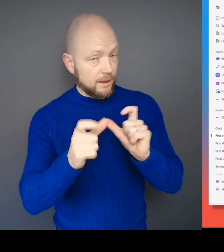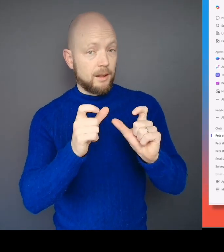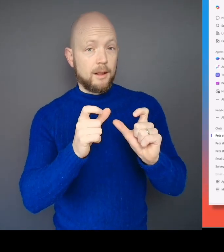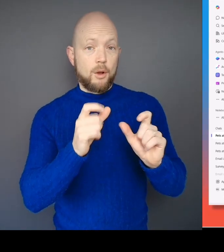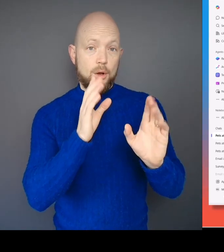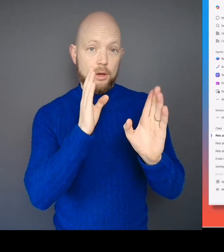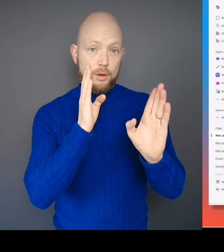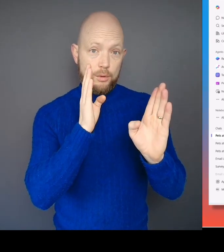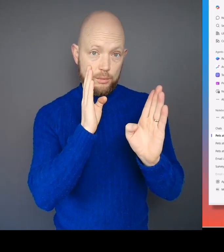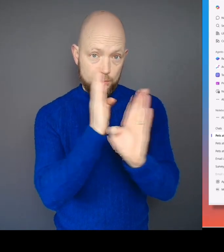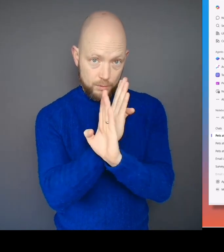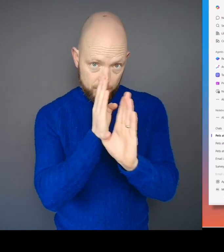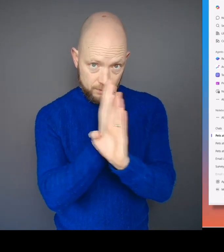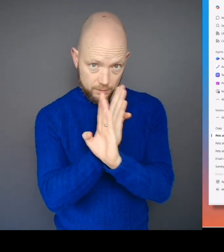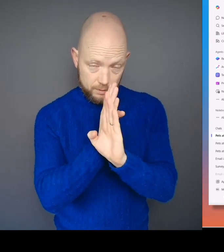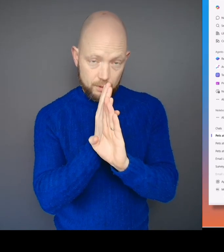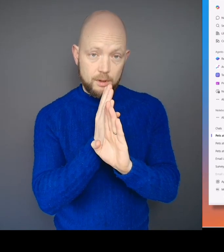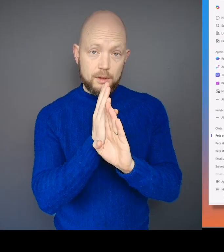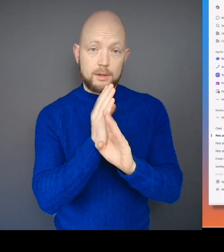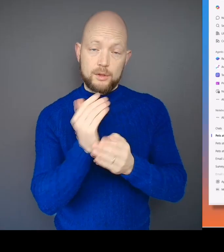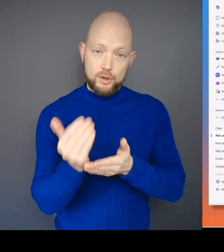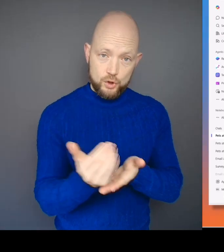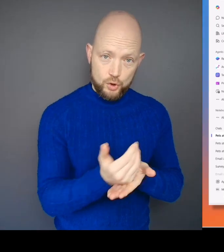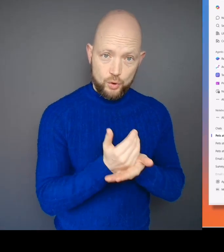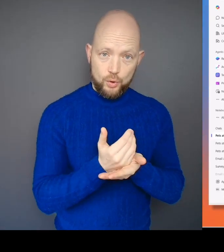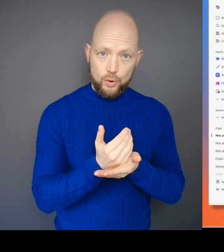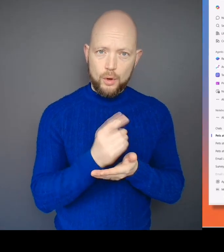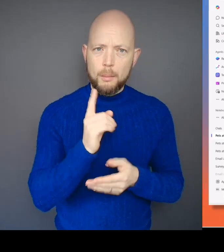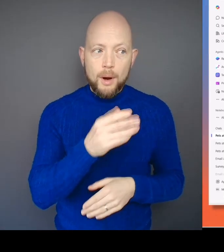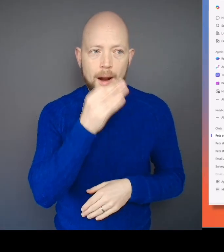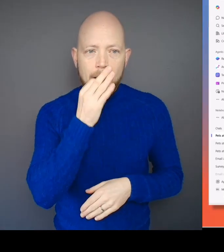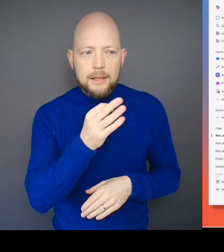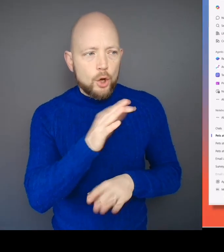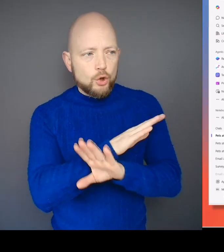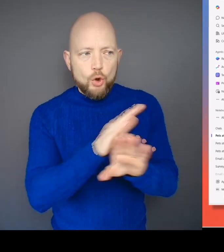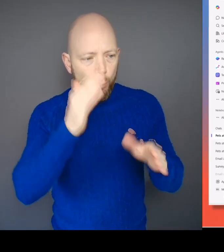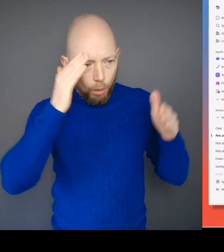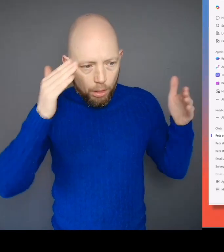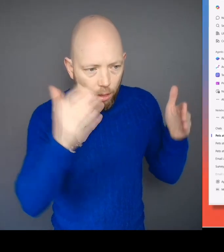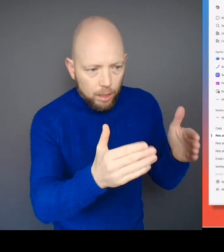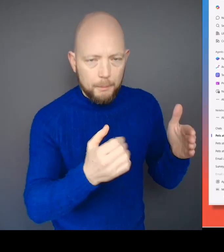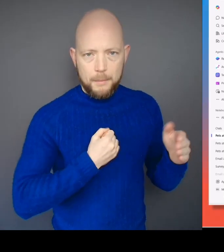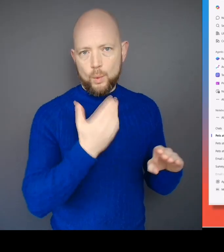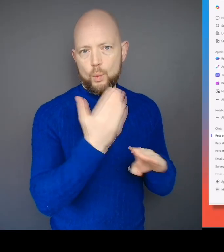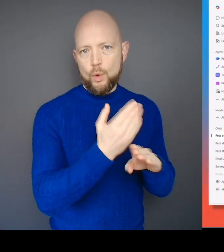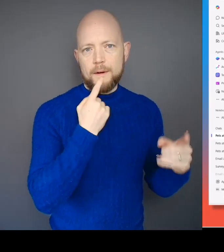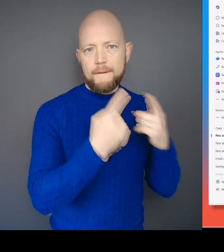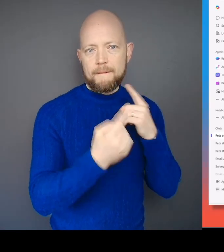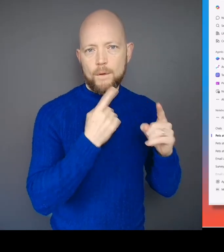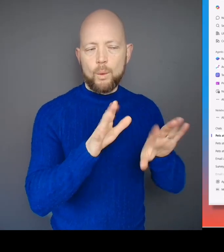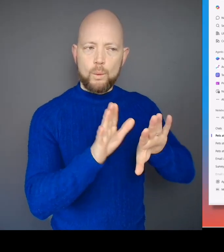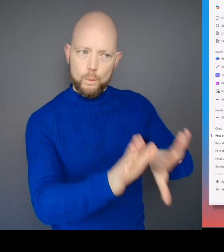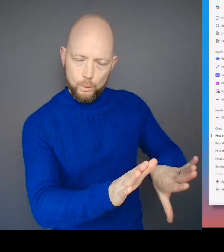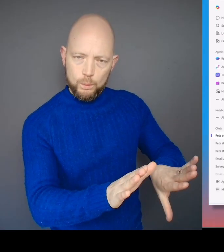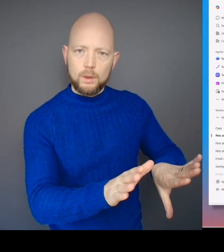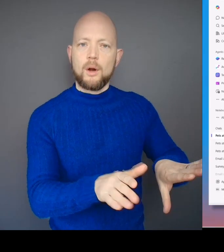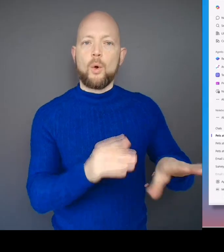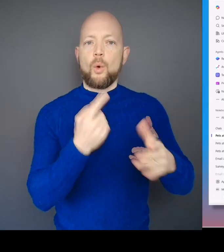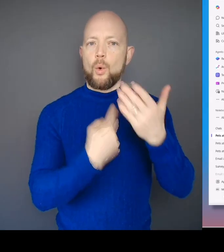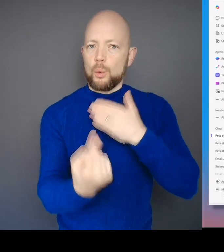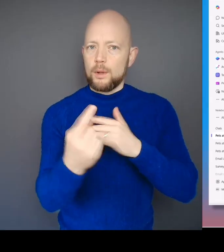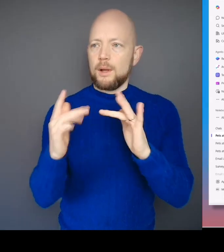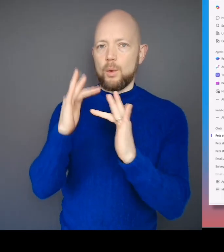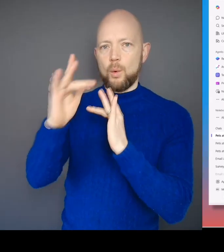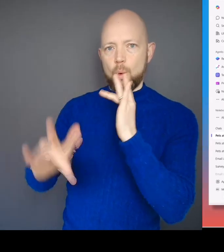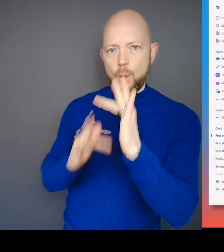So this is still enterprise data protection. But now I'm temporarily saying, just don't look at all of my stuff. I want